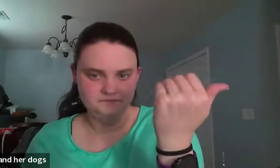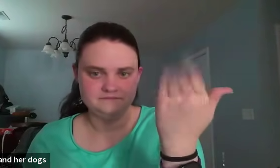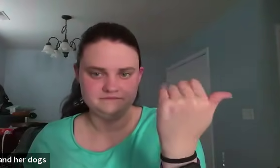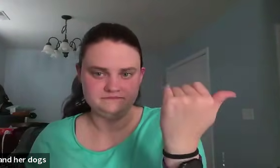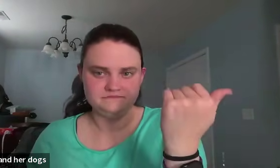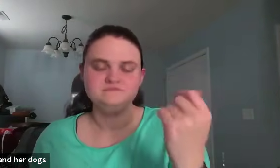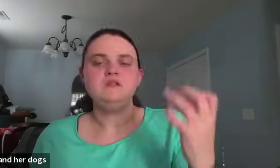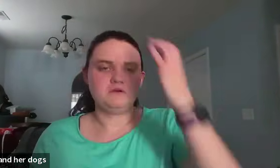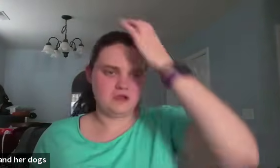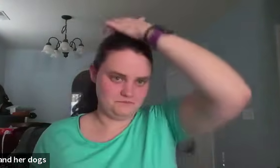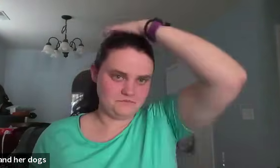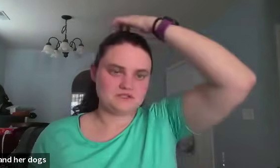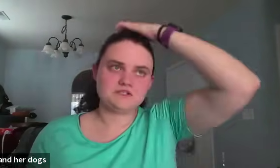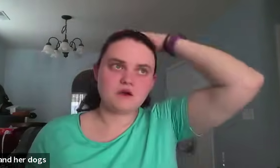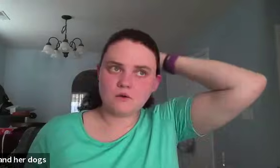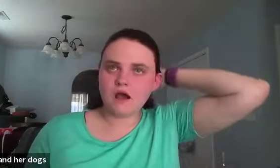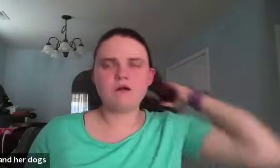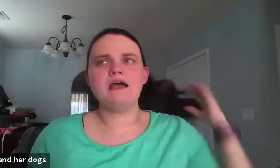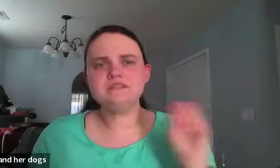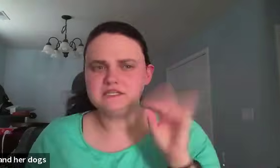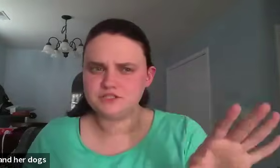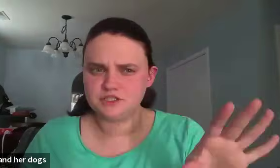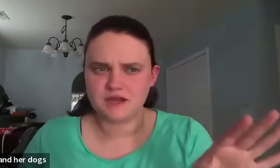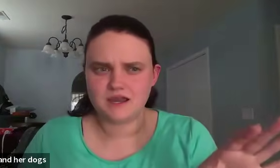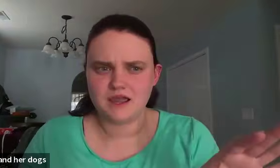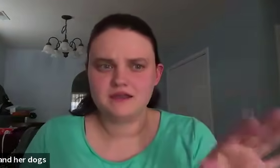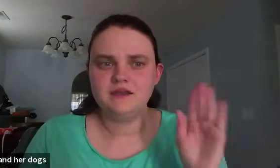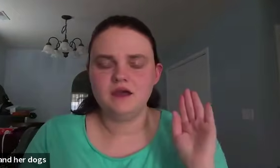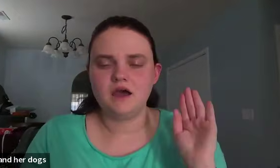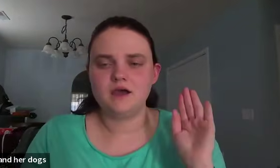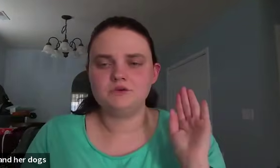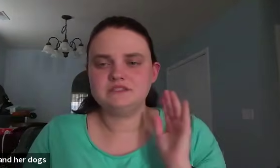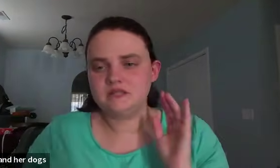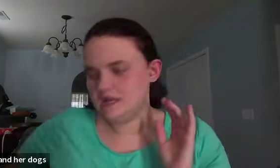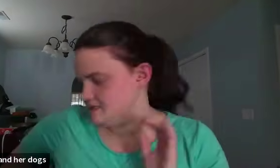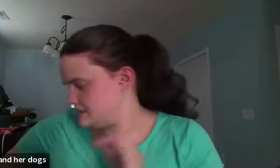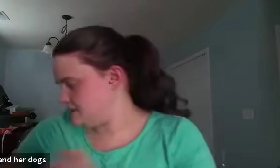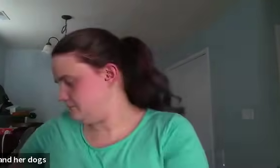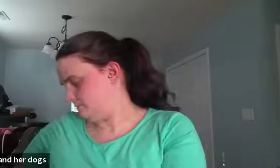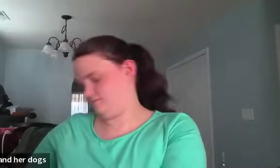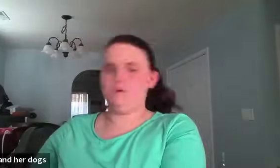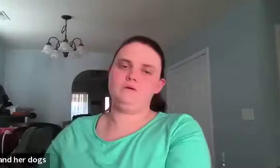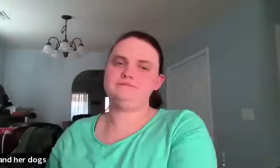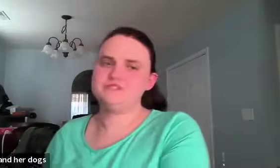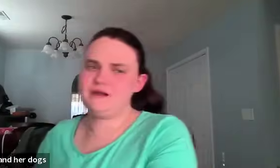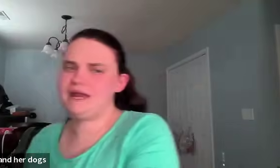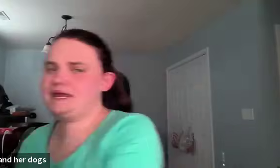Okay. Okay. So I'll add this here too, might I add. The nice thing, hold on. Sorry, I gotta get